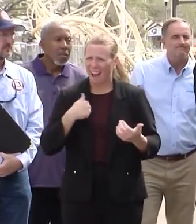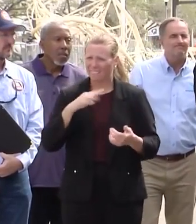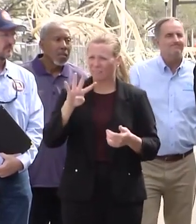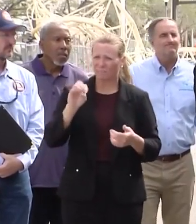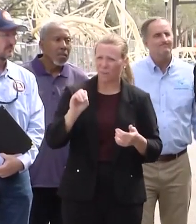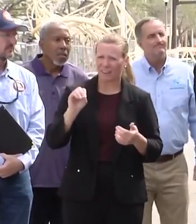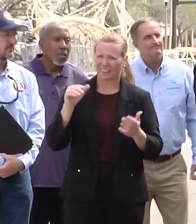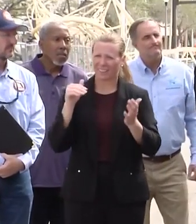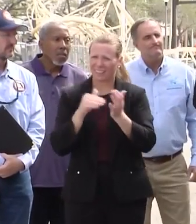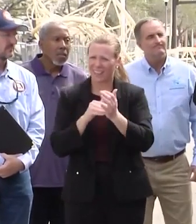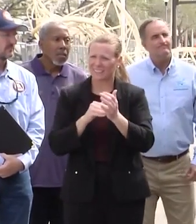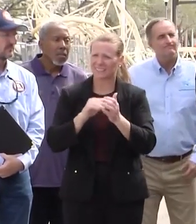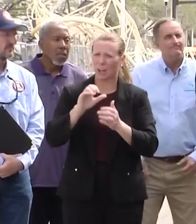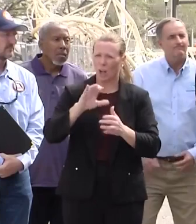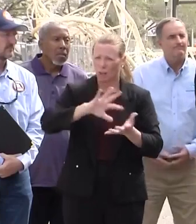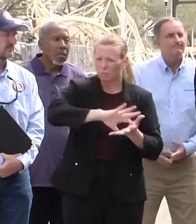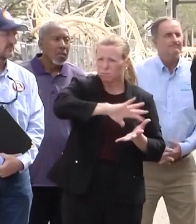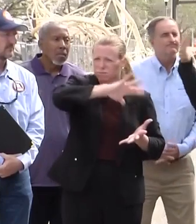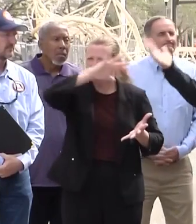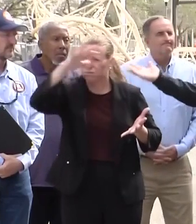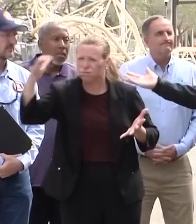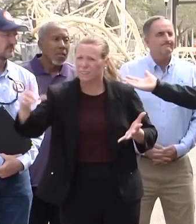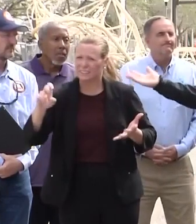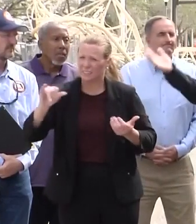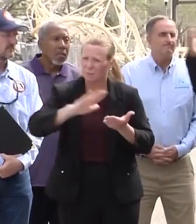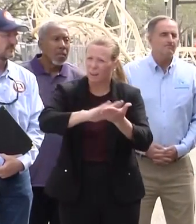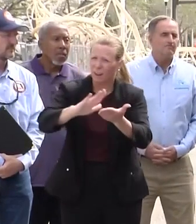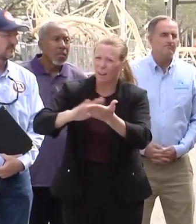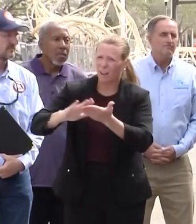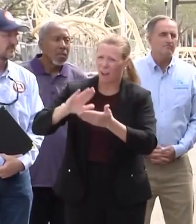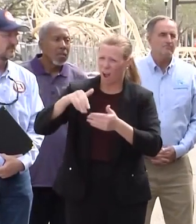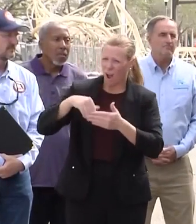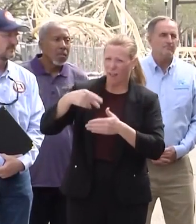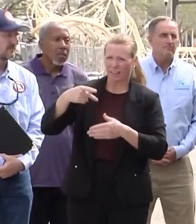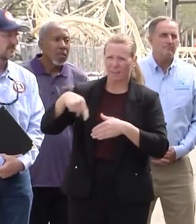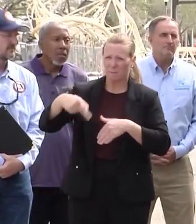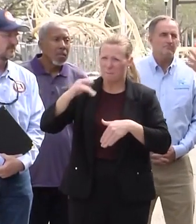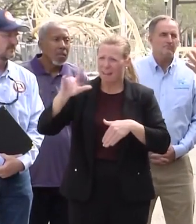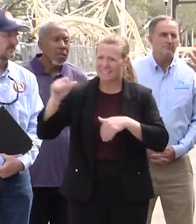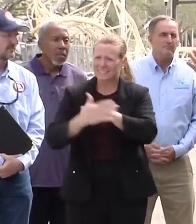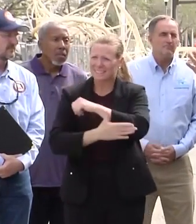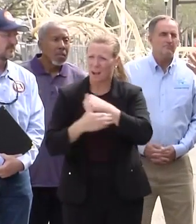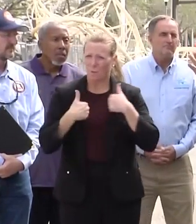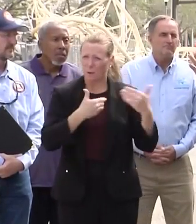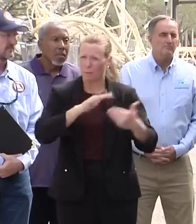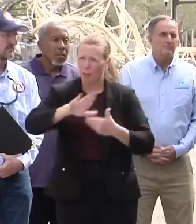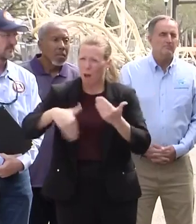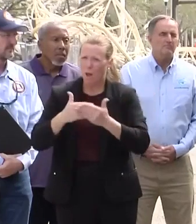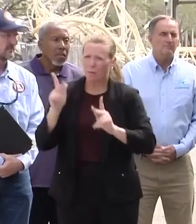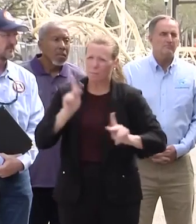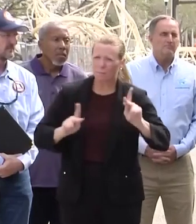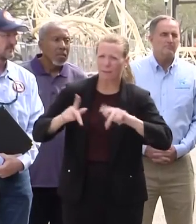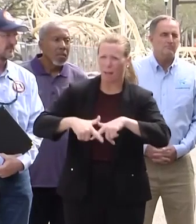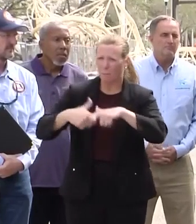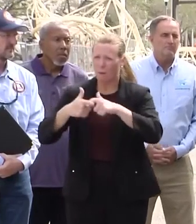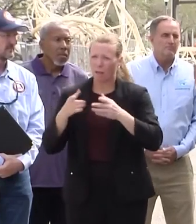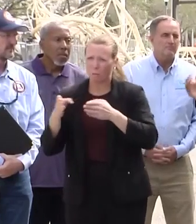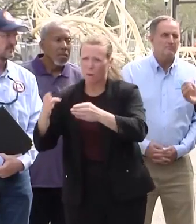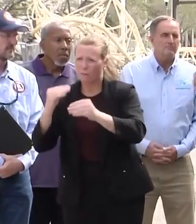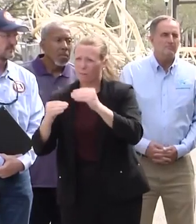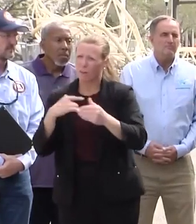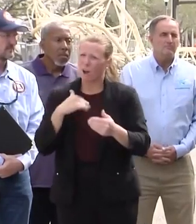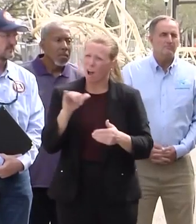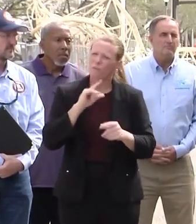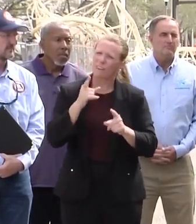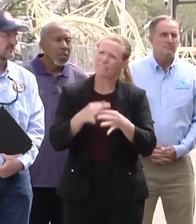40,000 cubic yards of debris off the Pinellas beaches just by bringing all of our people, pausing road construction, which is also very important for